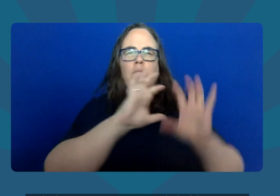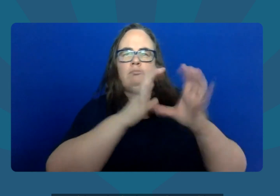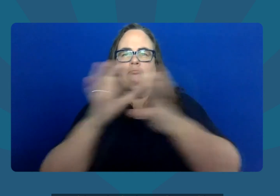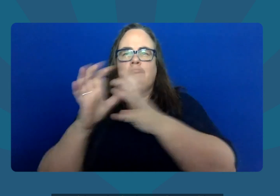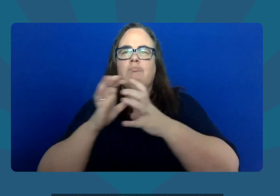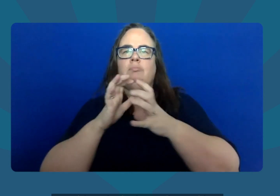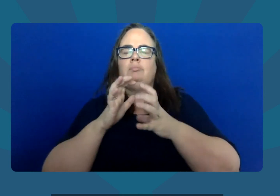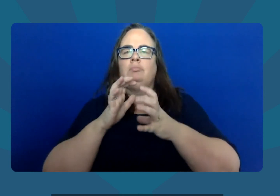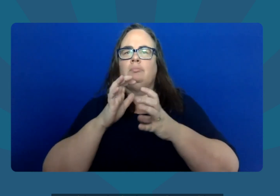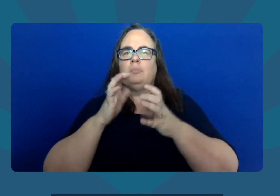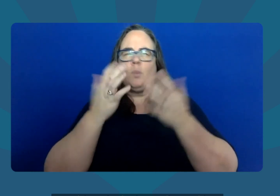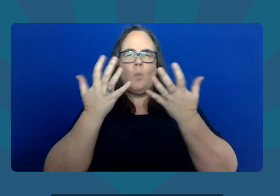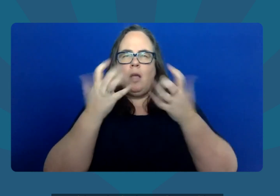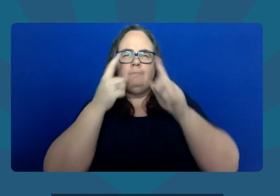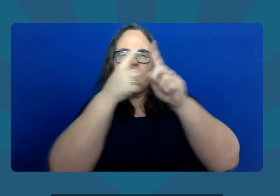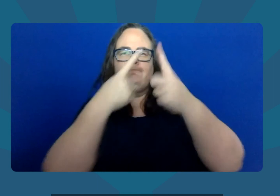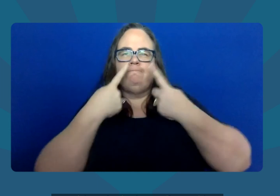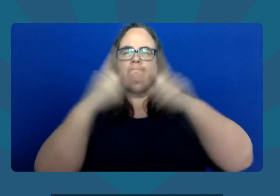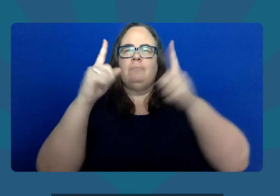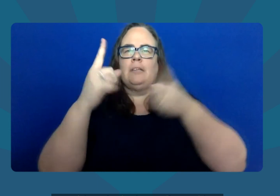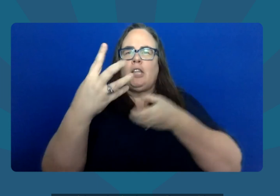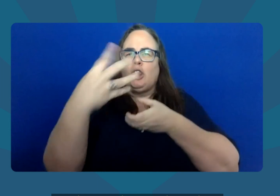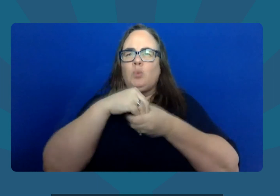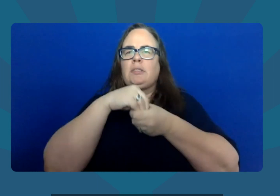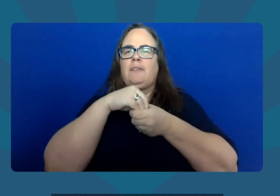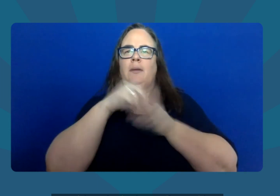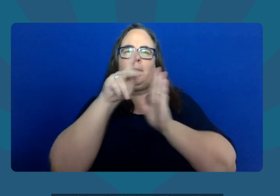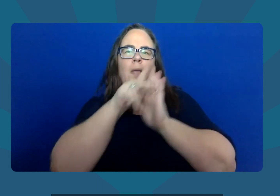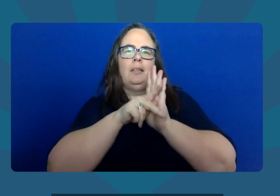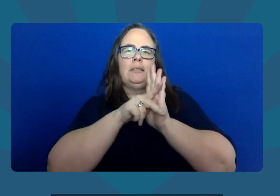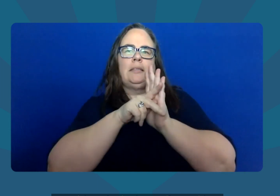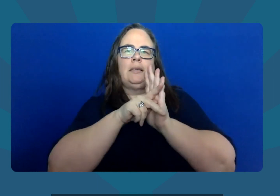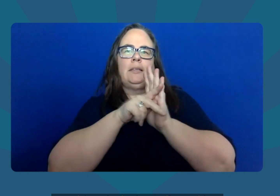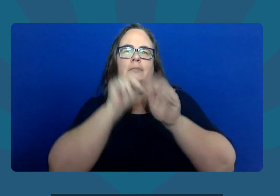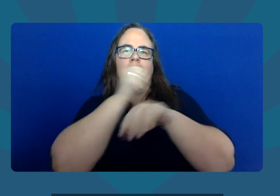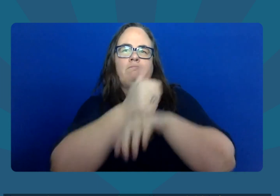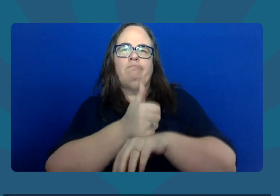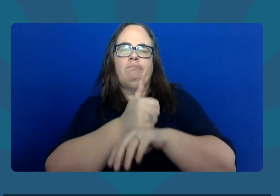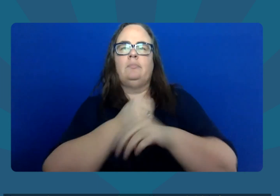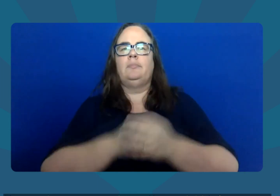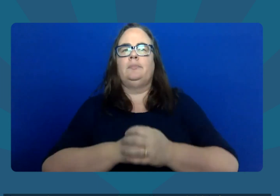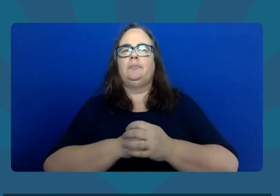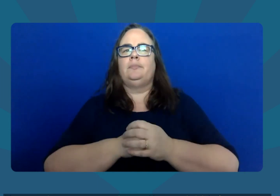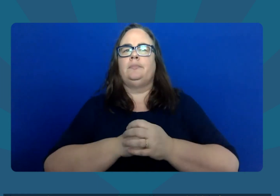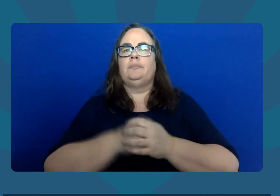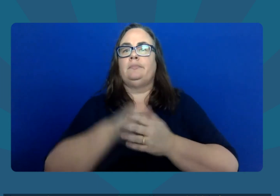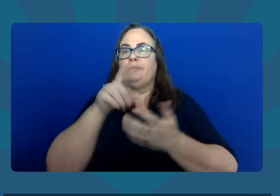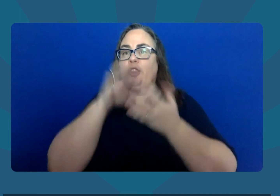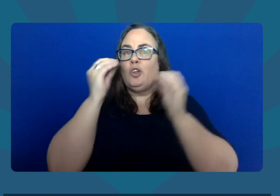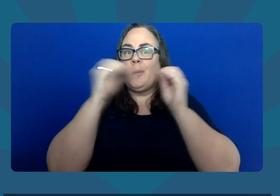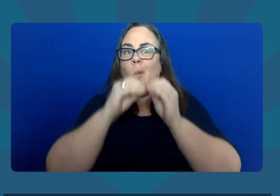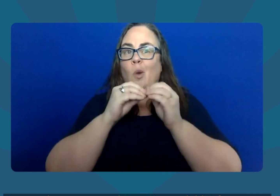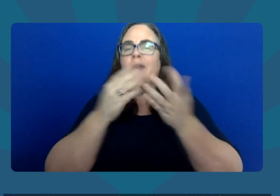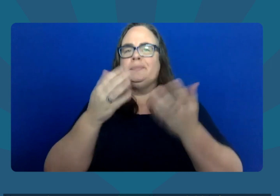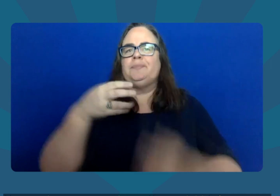groups to achieve inclusive policymaking. You can learn more